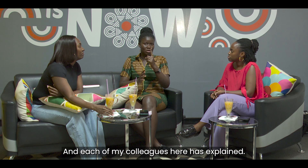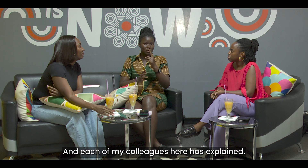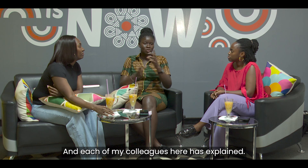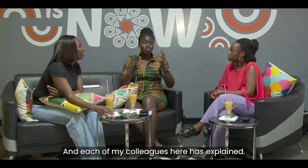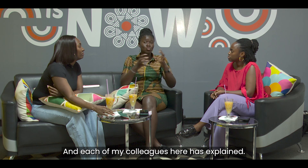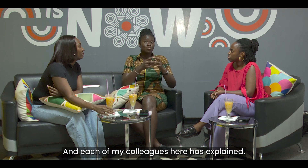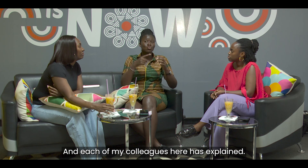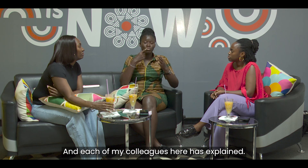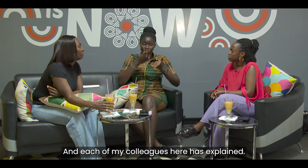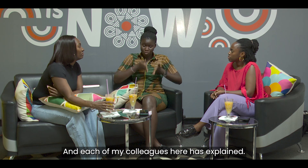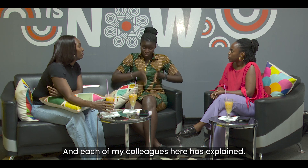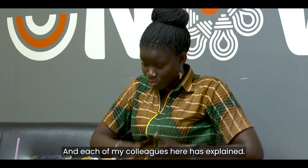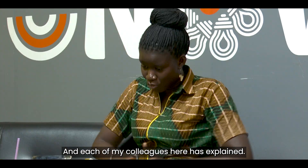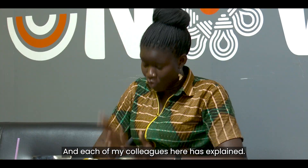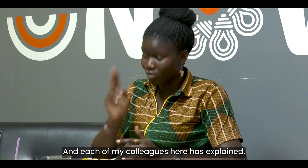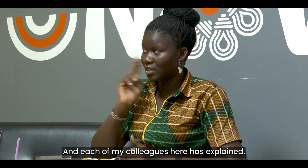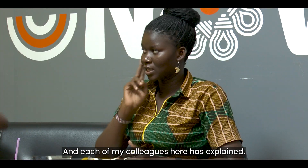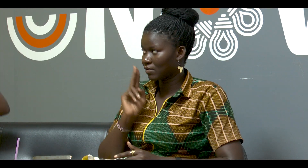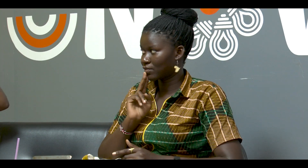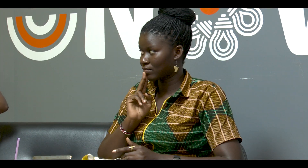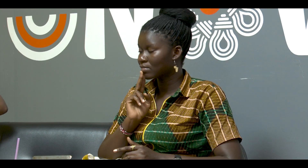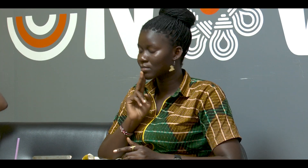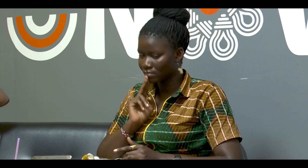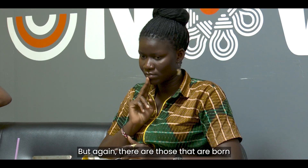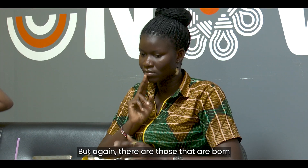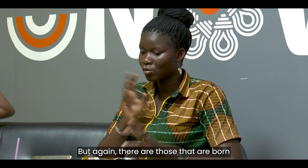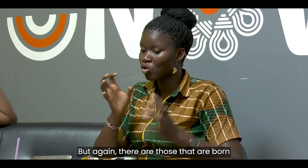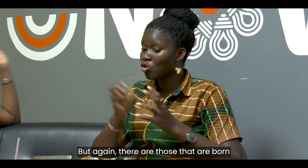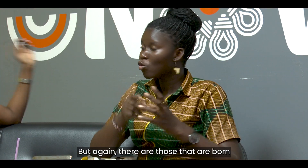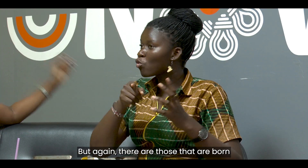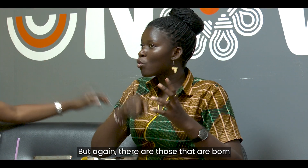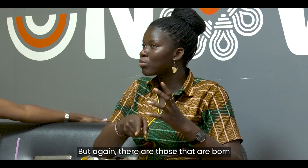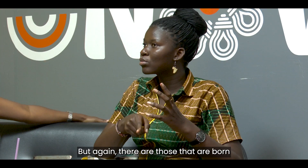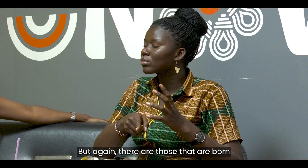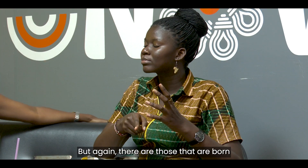my colleagues here has explained. But again, there are those that are born